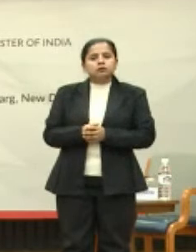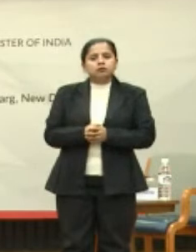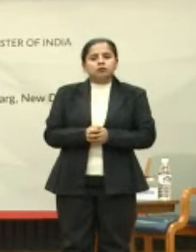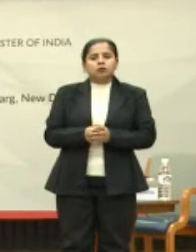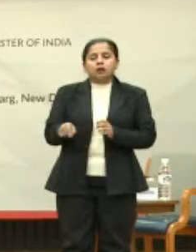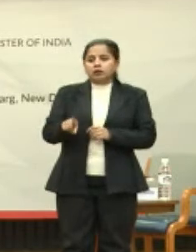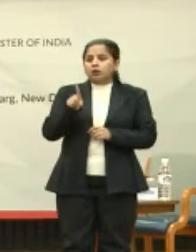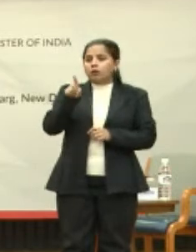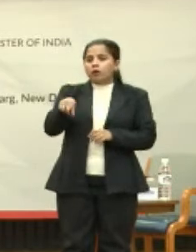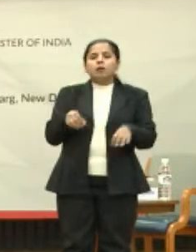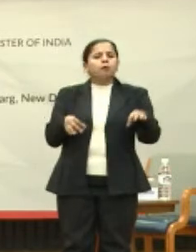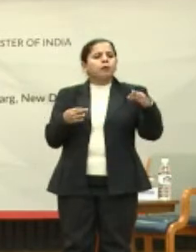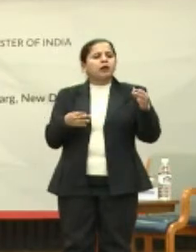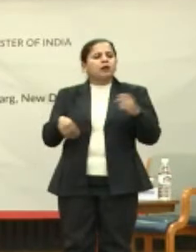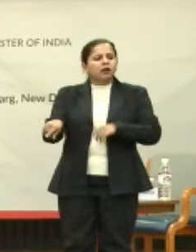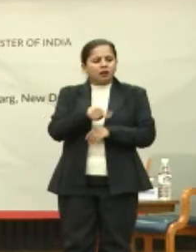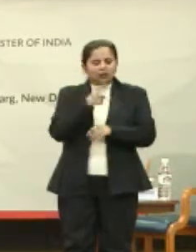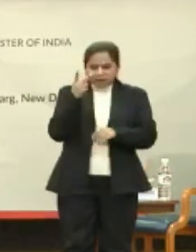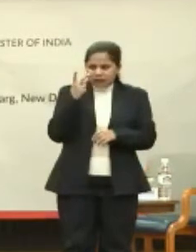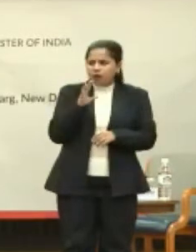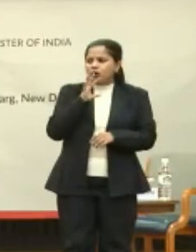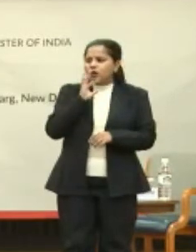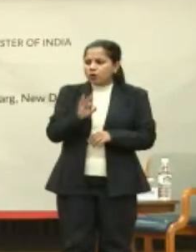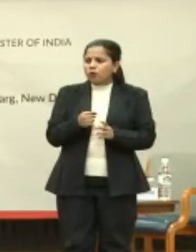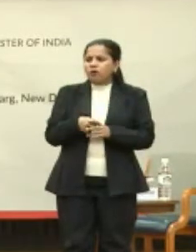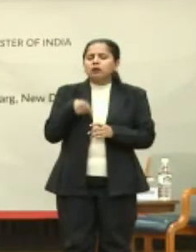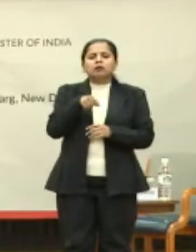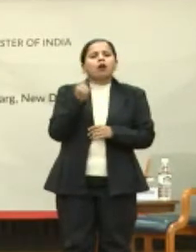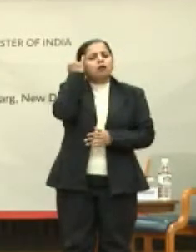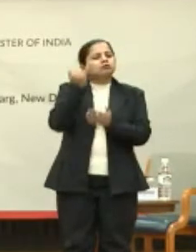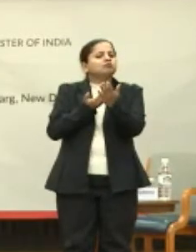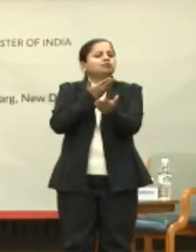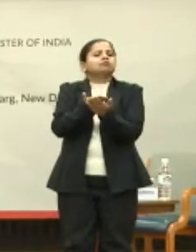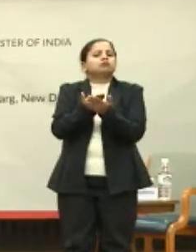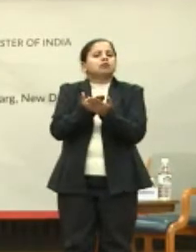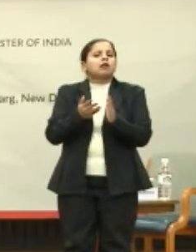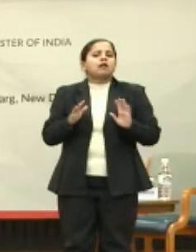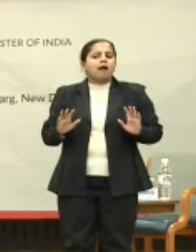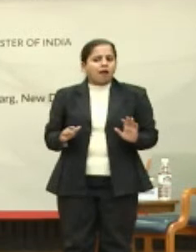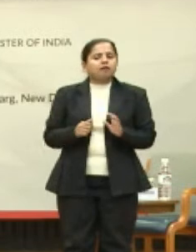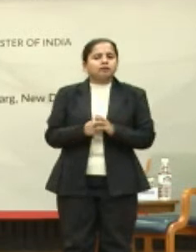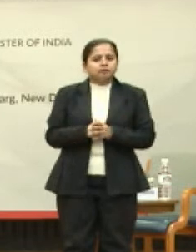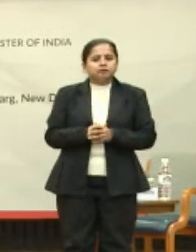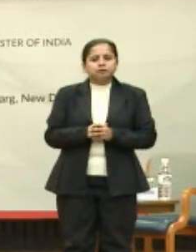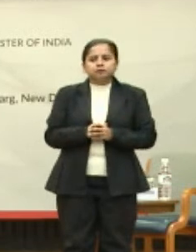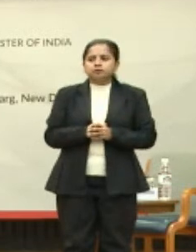no one paid the slightest bit of heed to its recommendations.